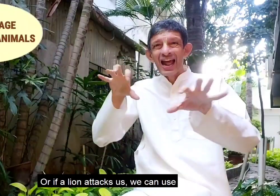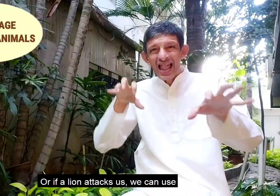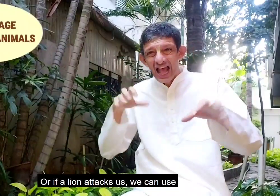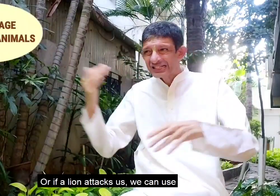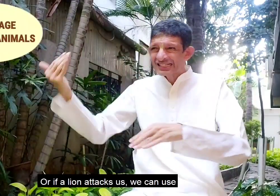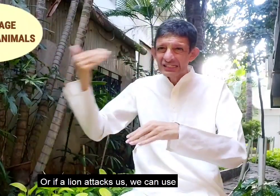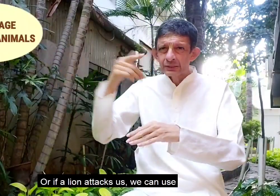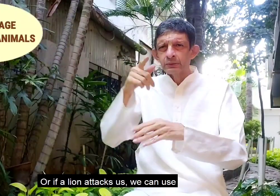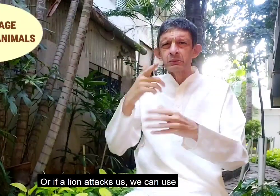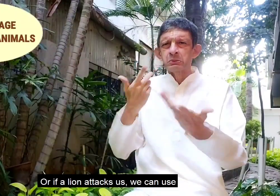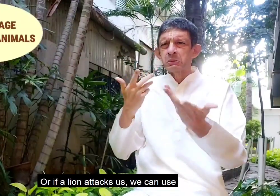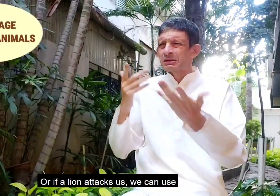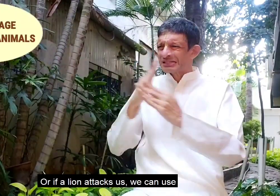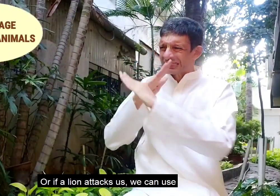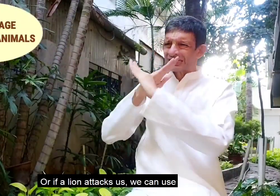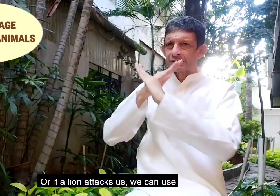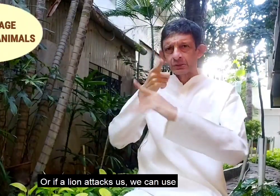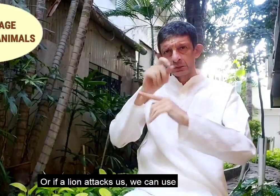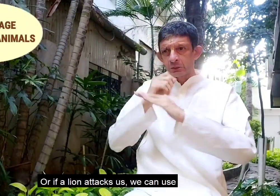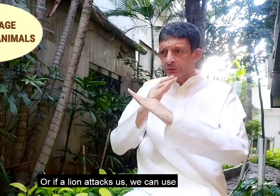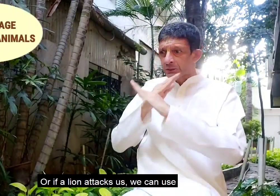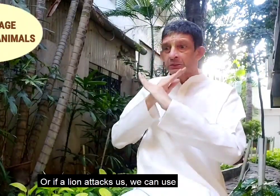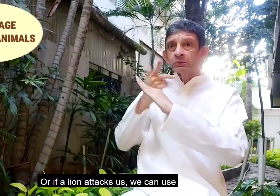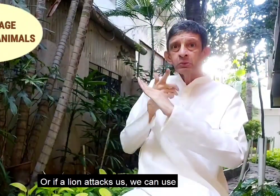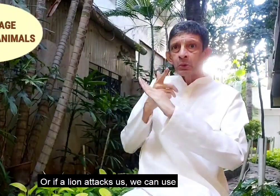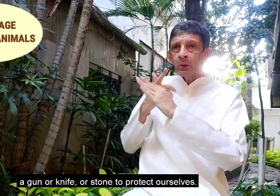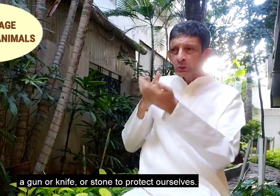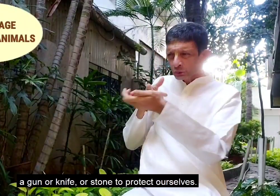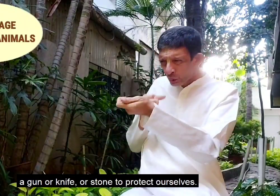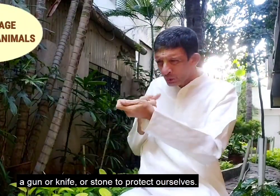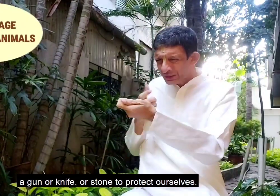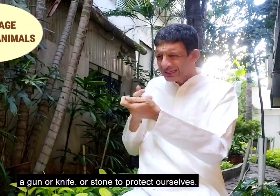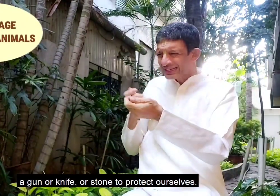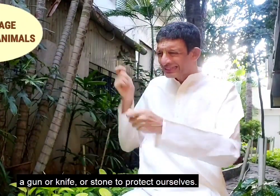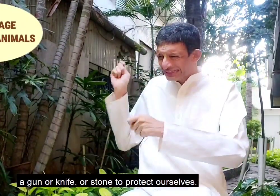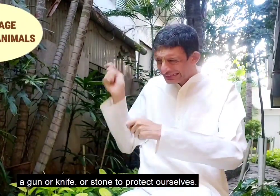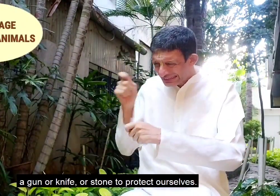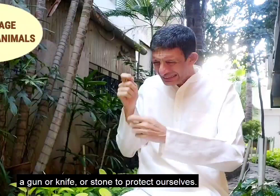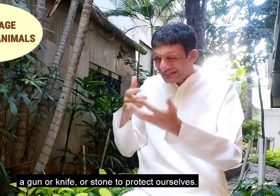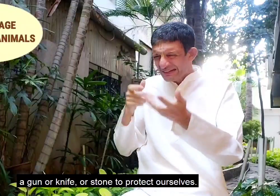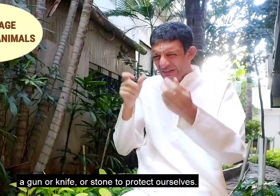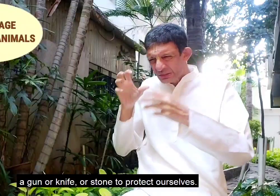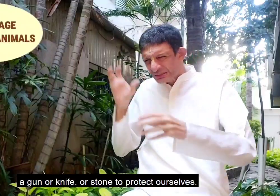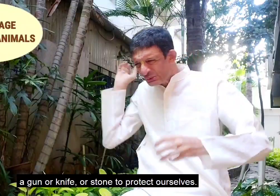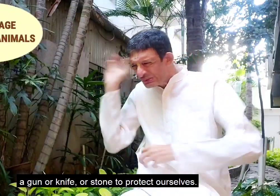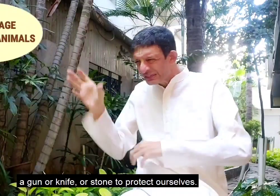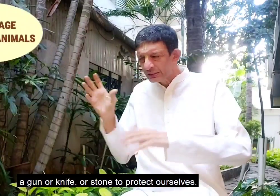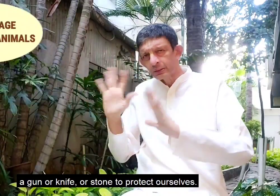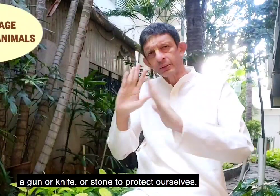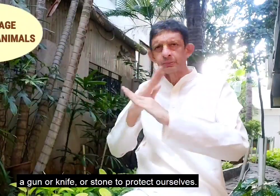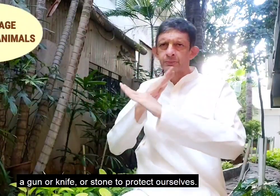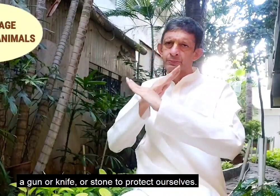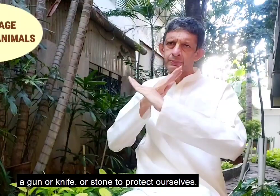Or if a lion attacks us, we can use. A gun or knife, or stone to protect ourselves.